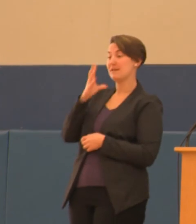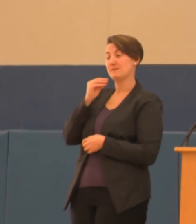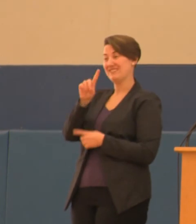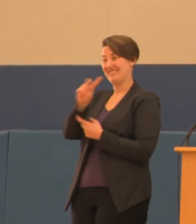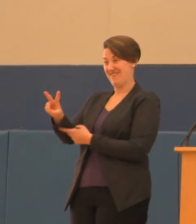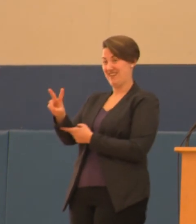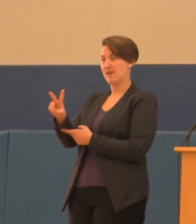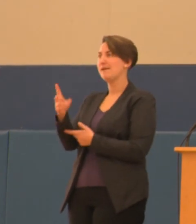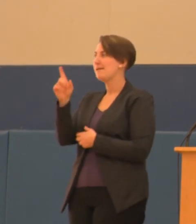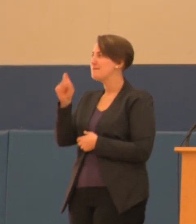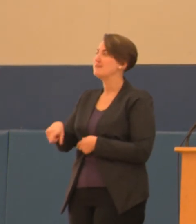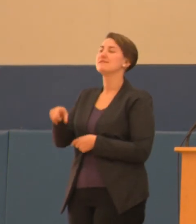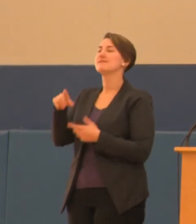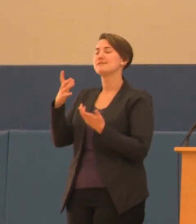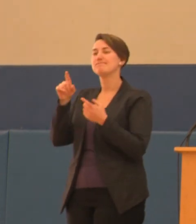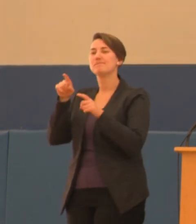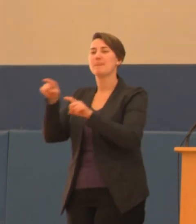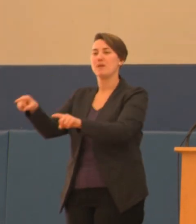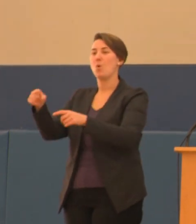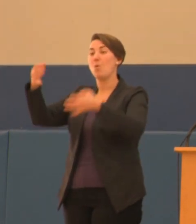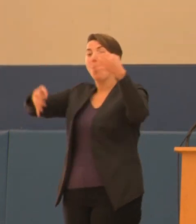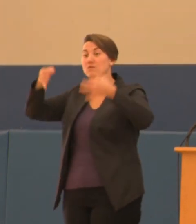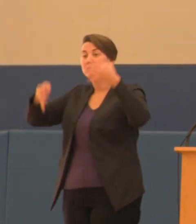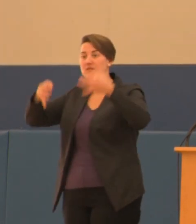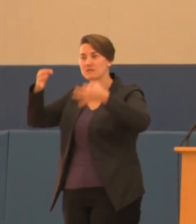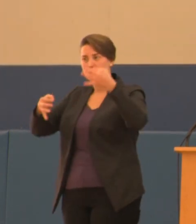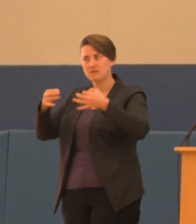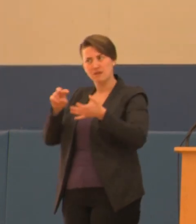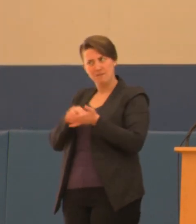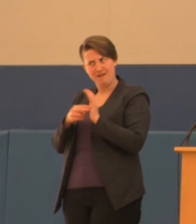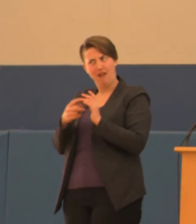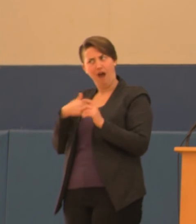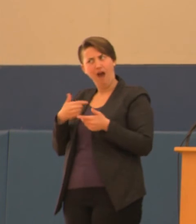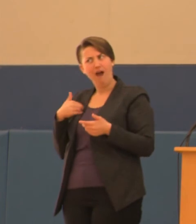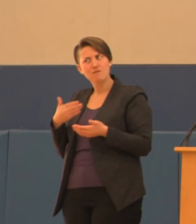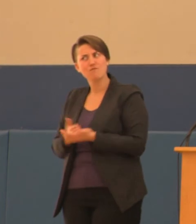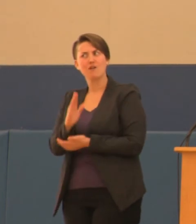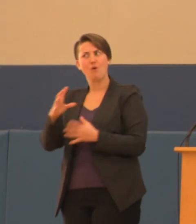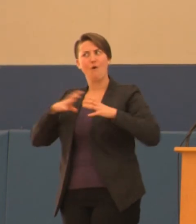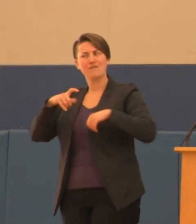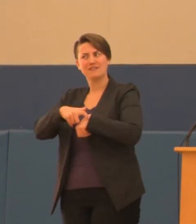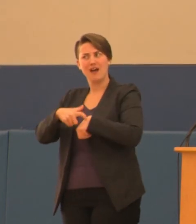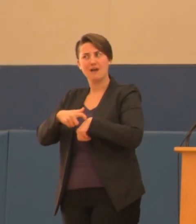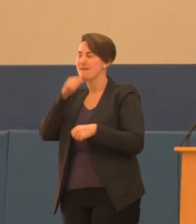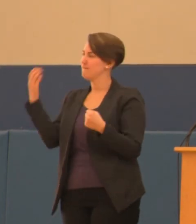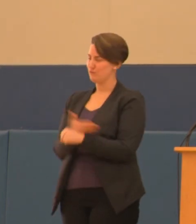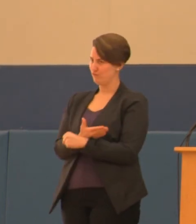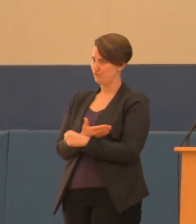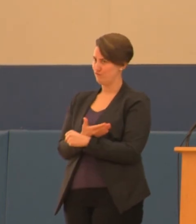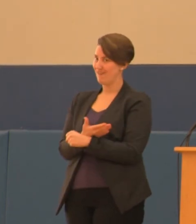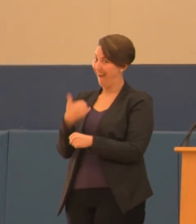and you need to go to a court appearance, you have the right to take time off and not be terminated.